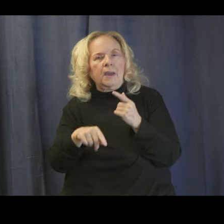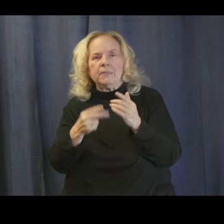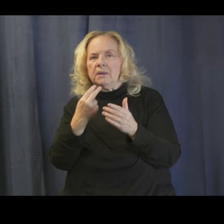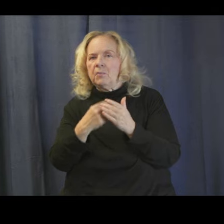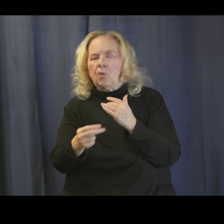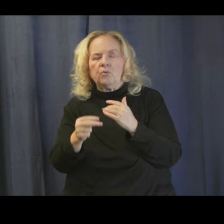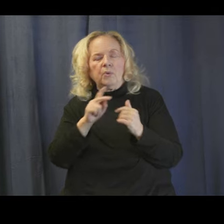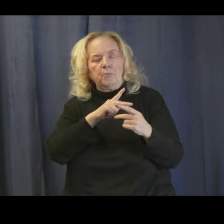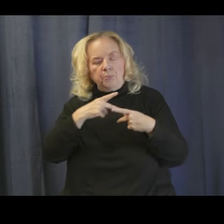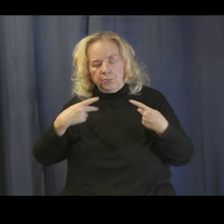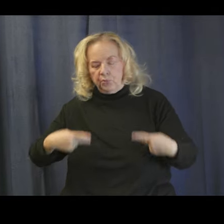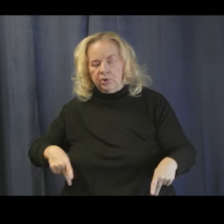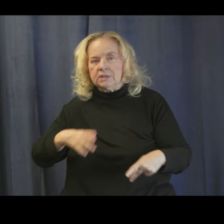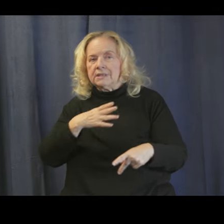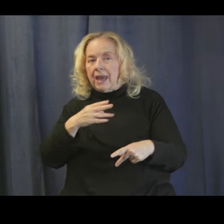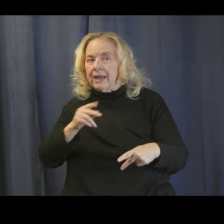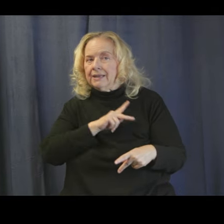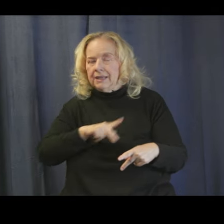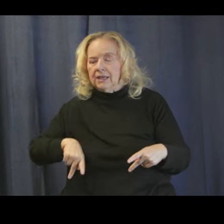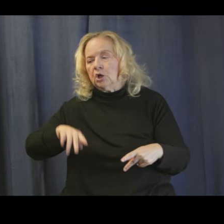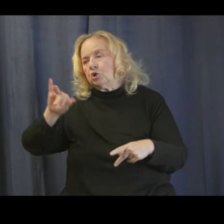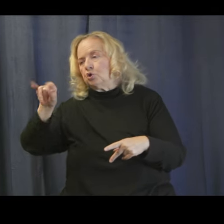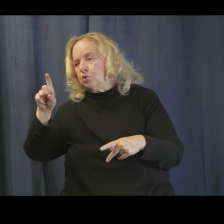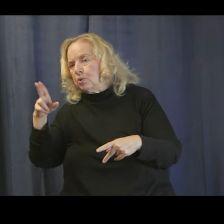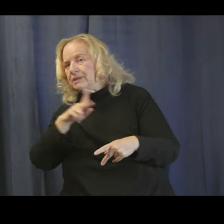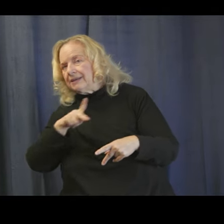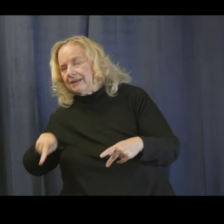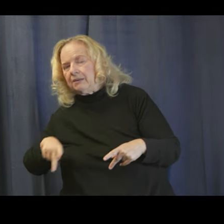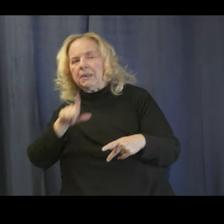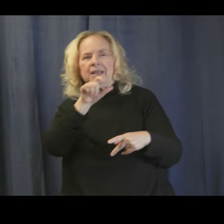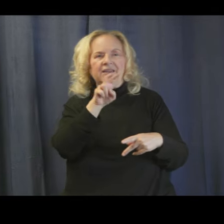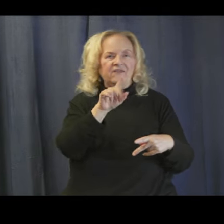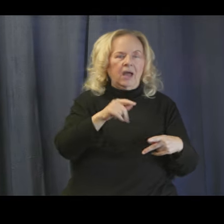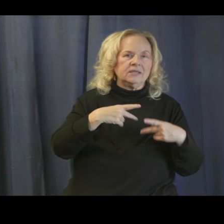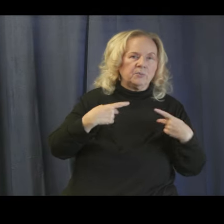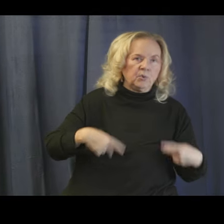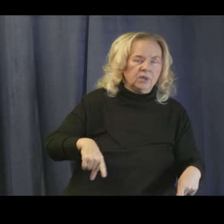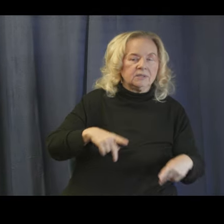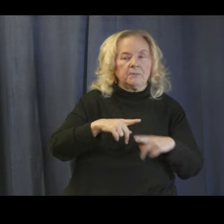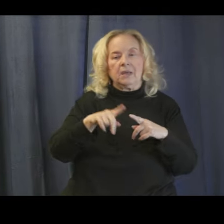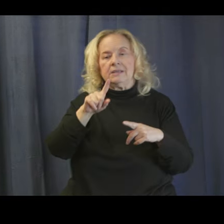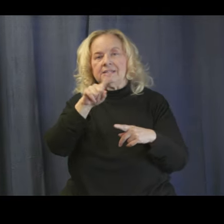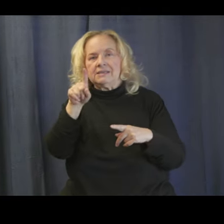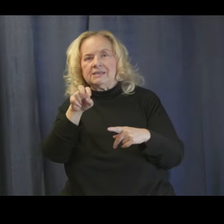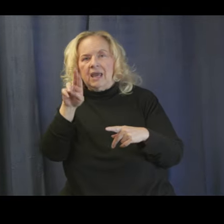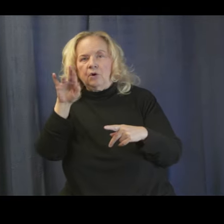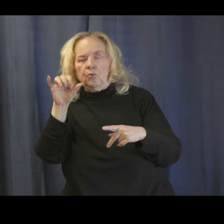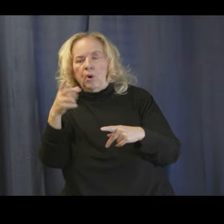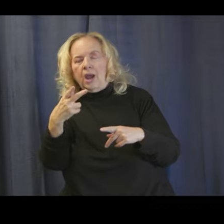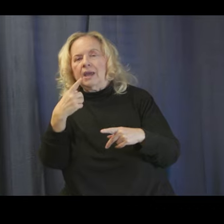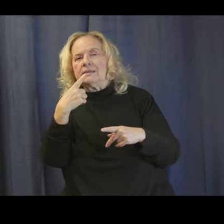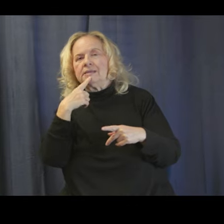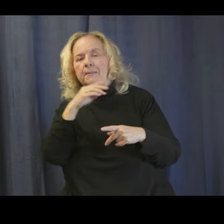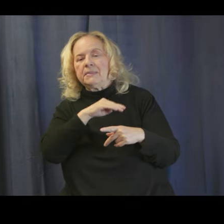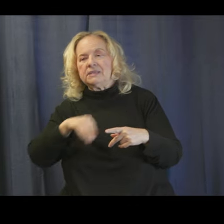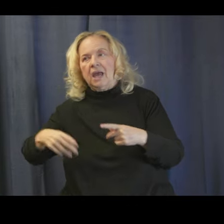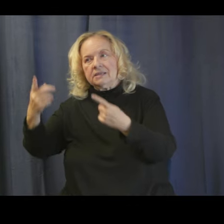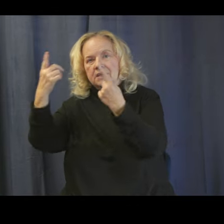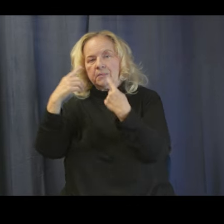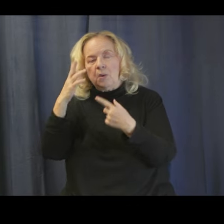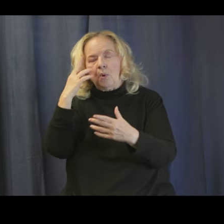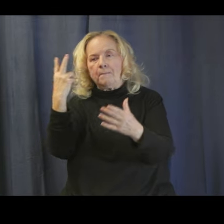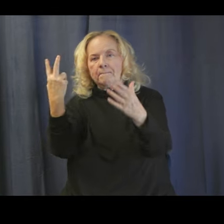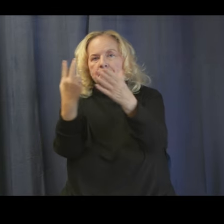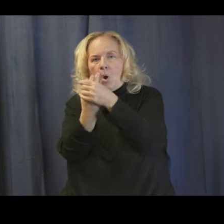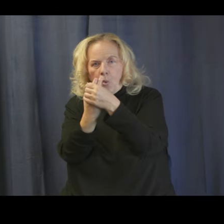be both priest and king. Judah is the king, Levite is the priesthood, but in Zechariah, it talks about Messiah coming, and he will